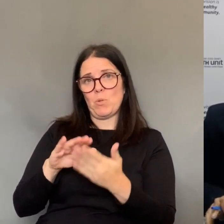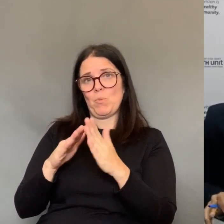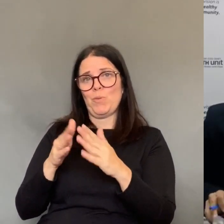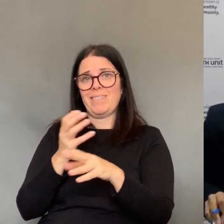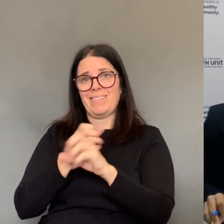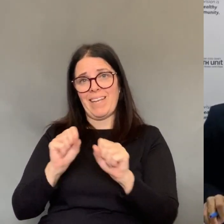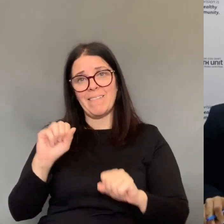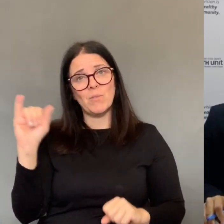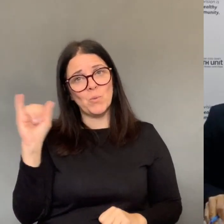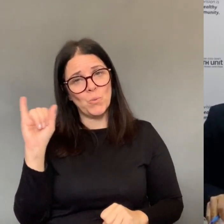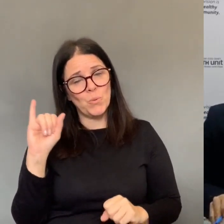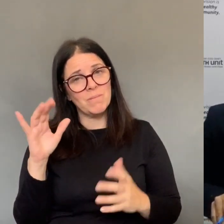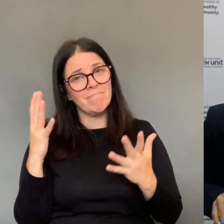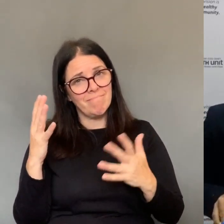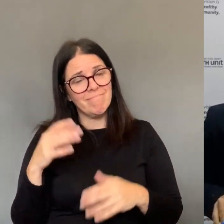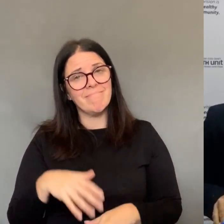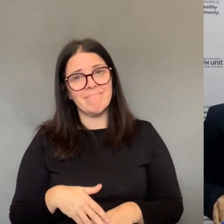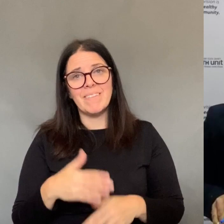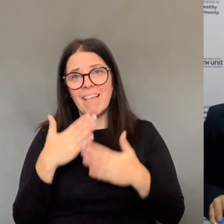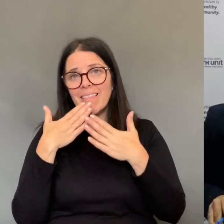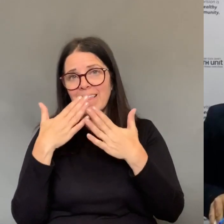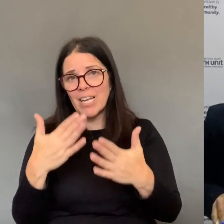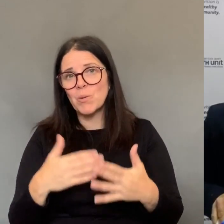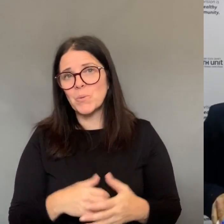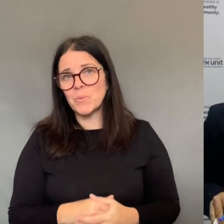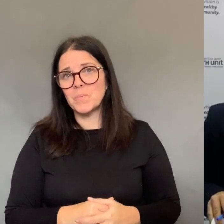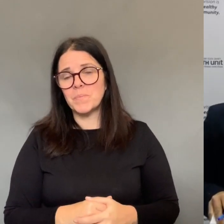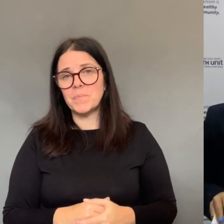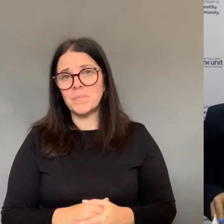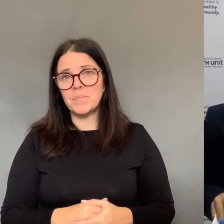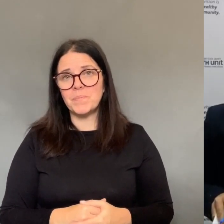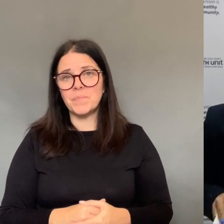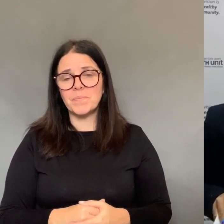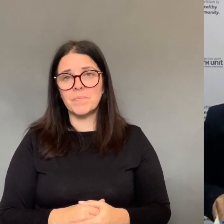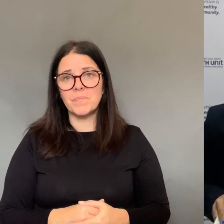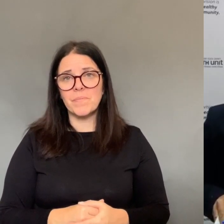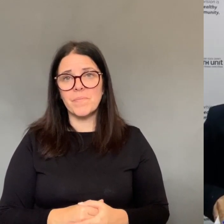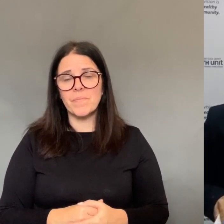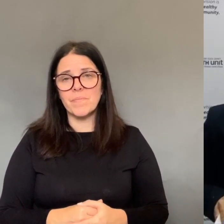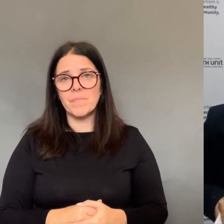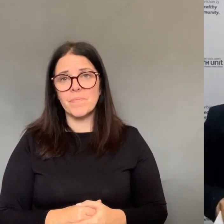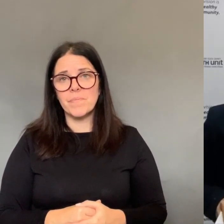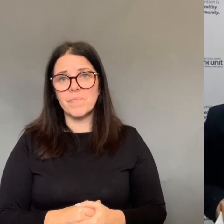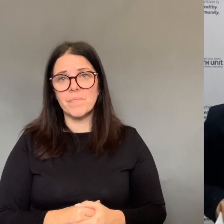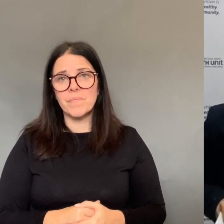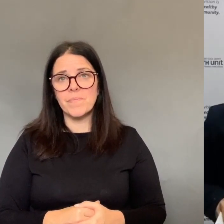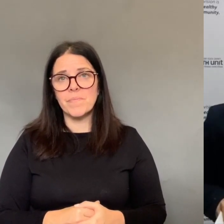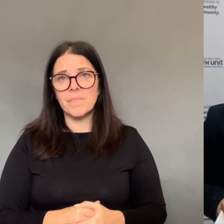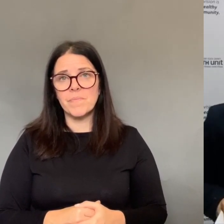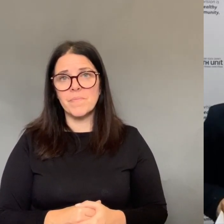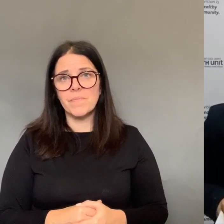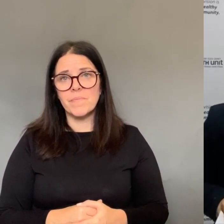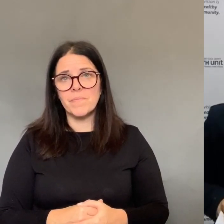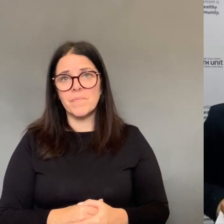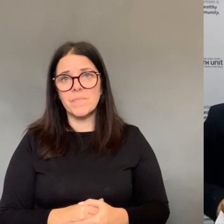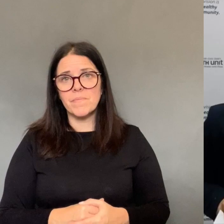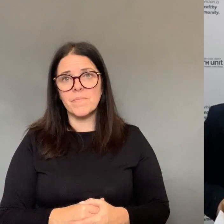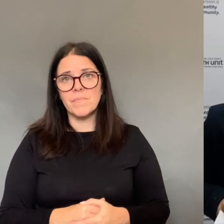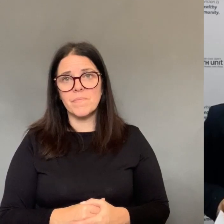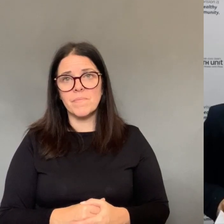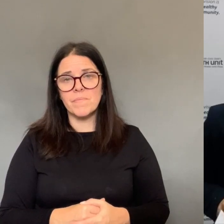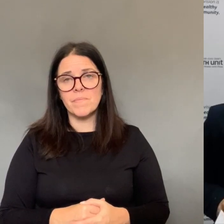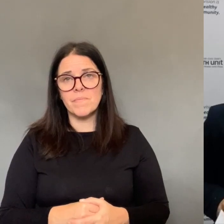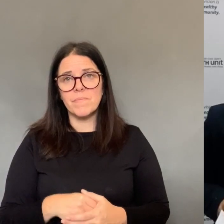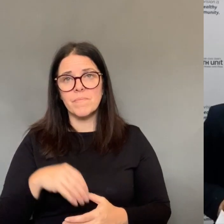Okay, I guess I'm seeing kind of the doubling rate go down. There's less cases in the community. The governor